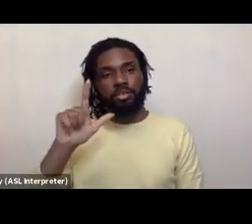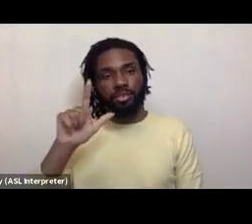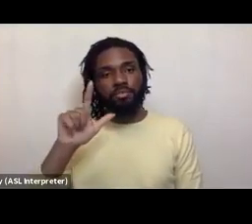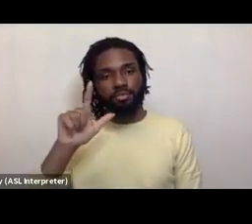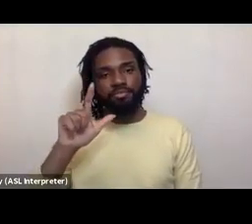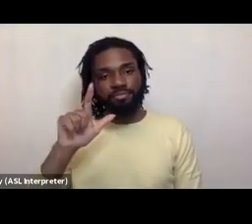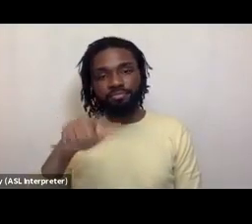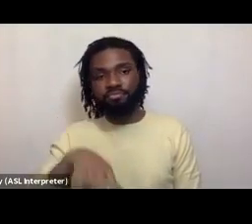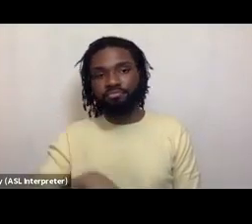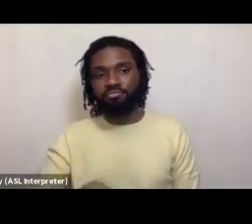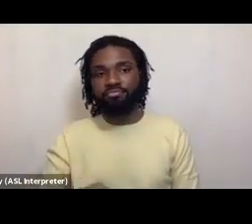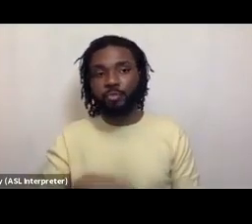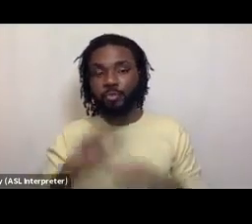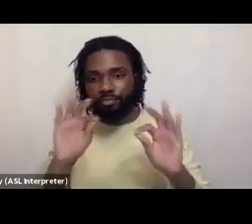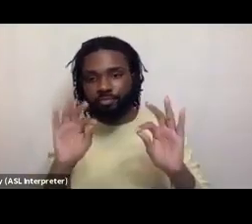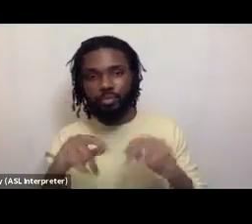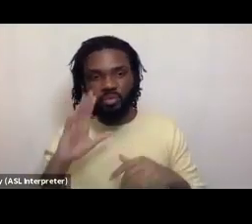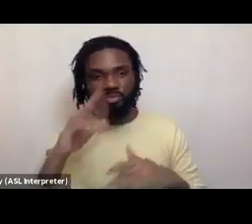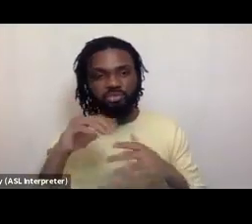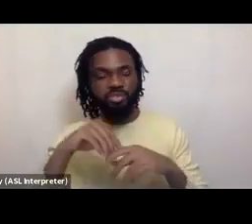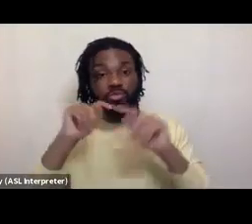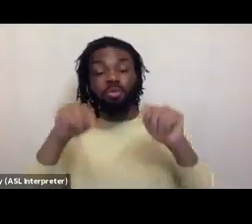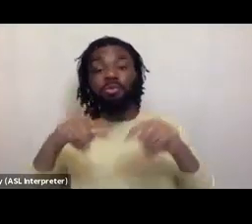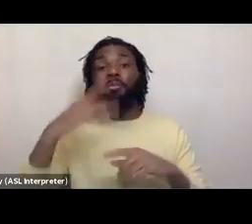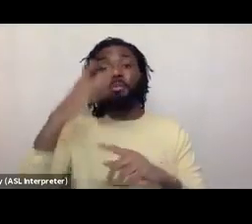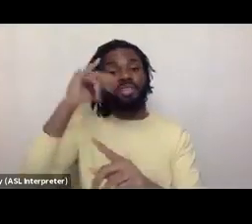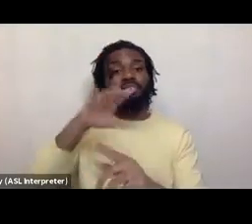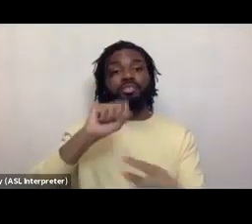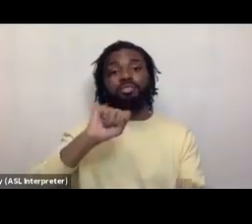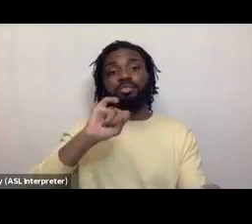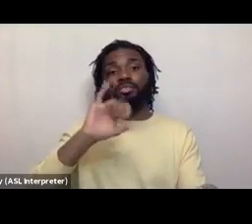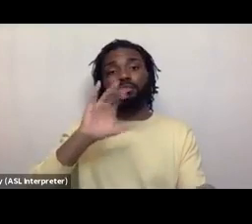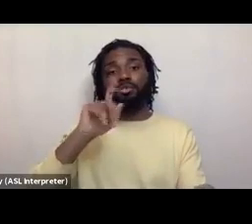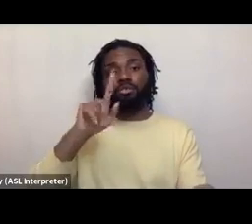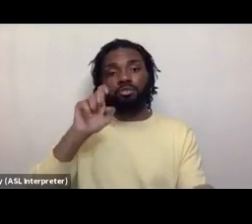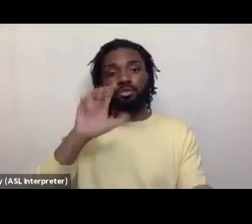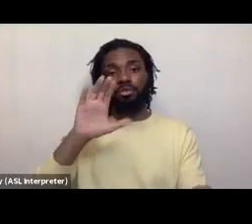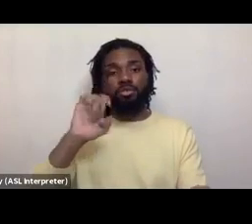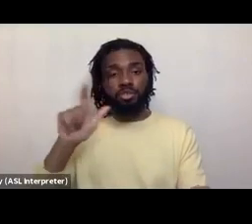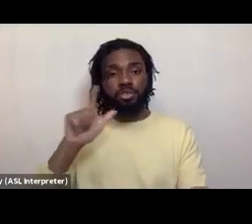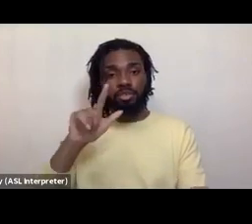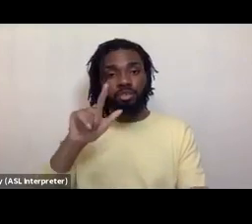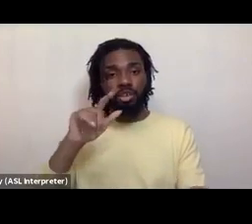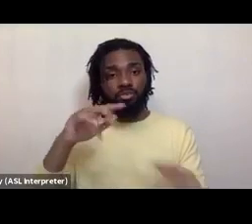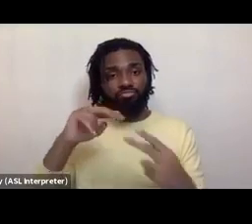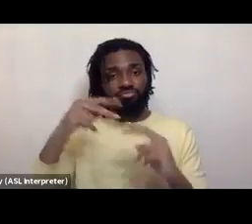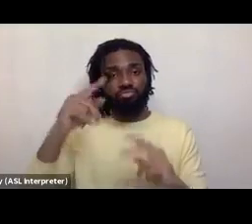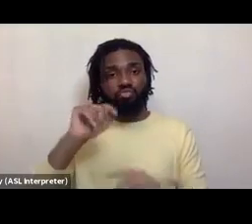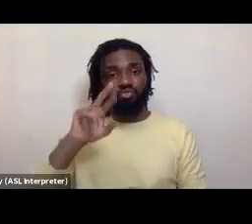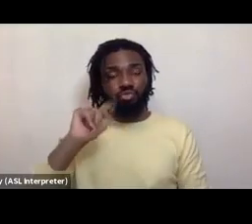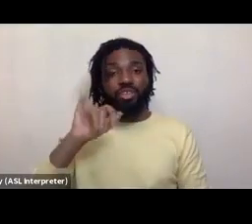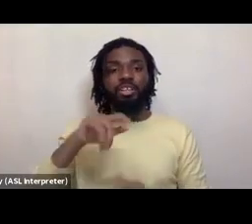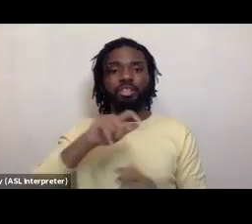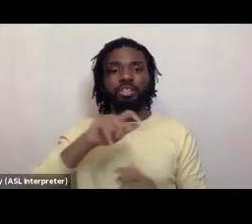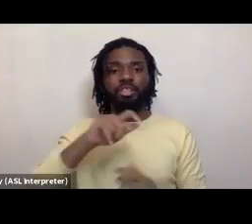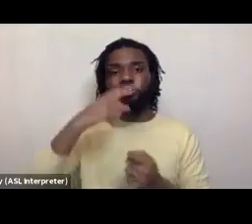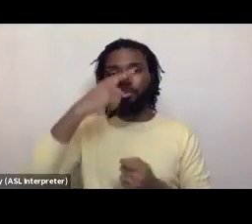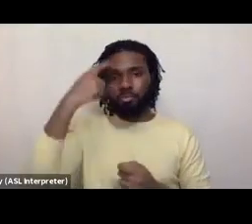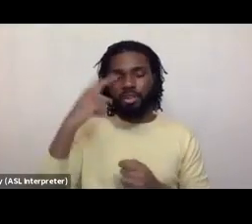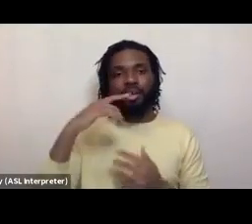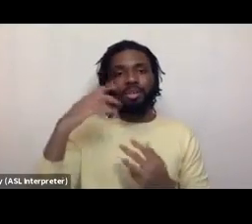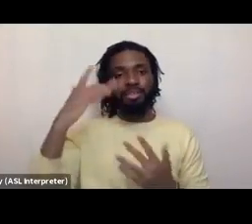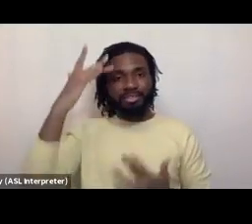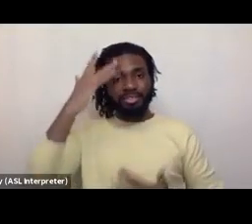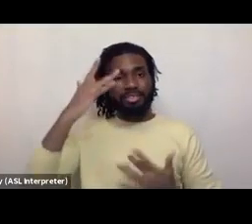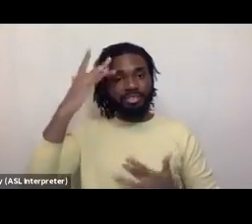transcript. Because of sickle cell trait. So it was actually a history of Black specific diseases that